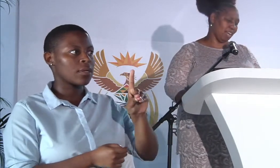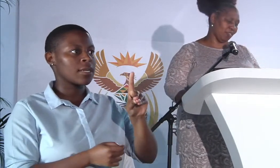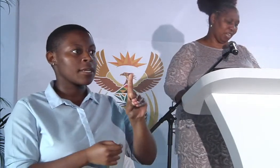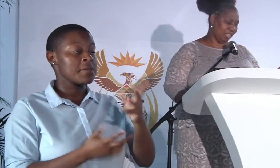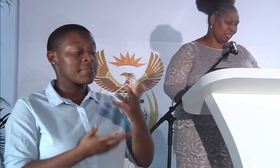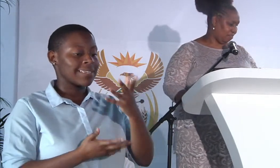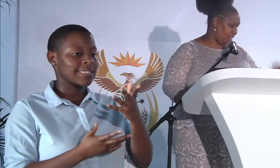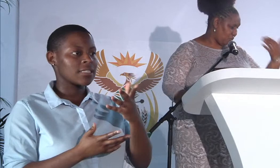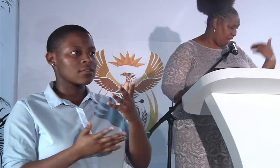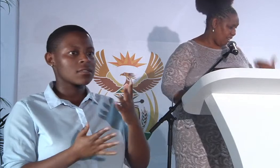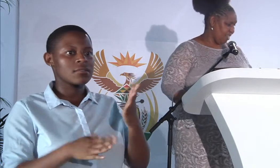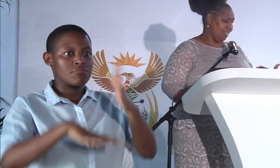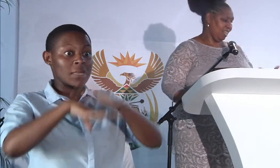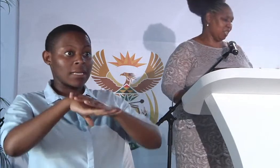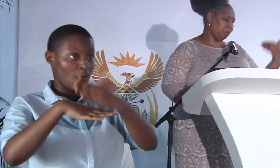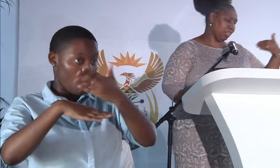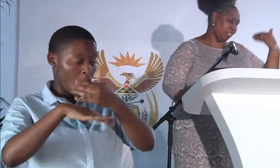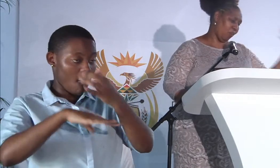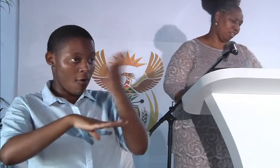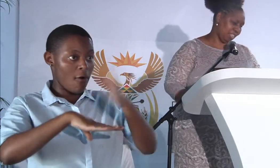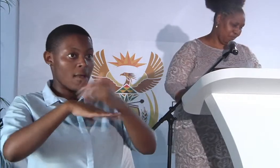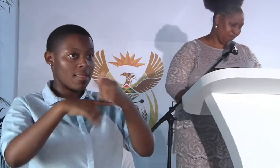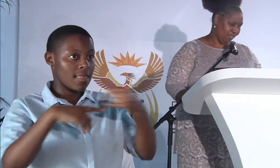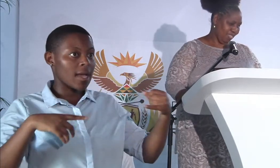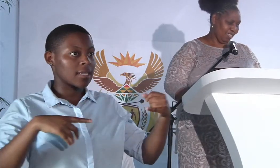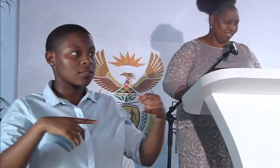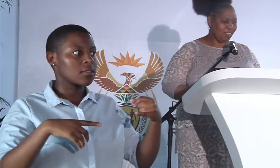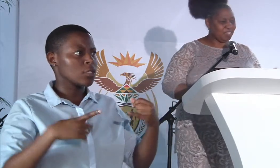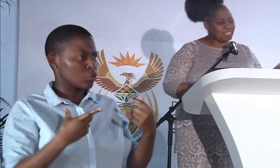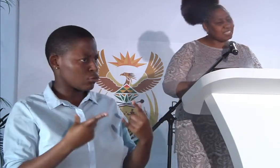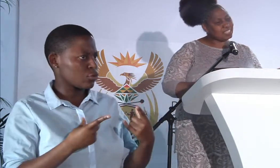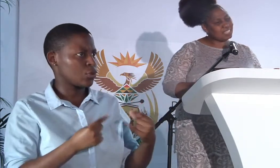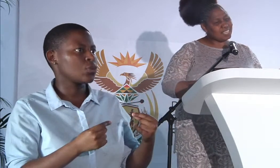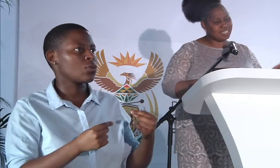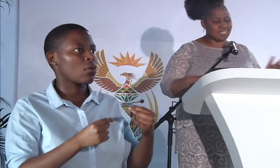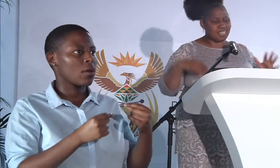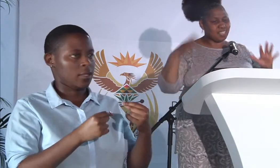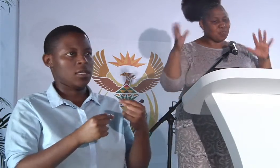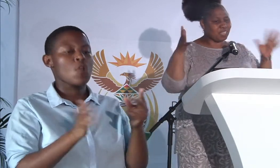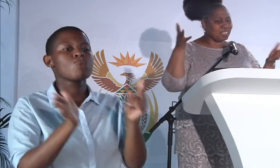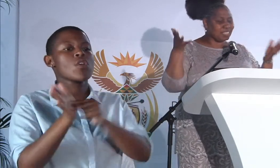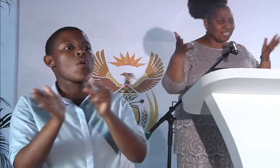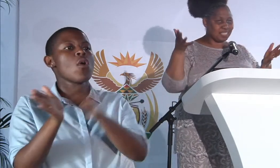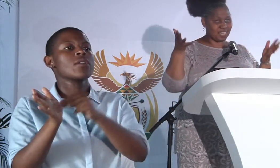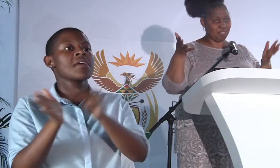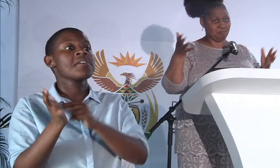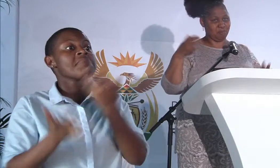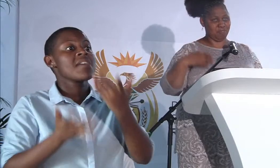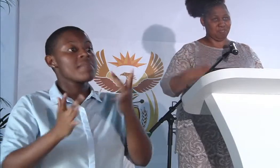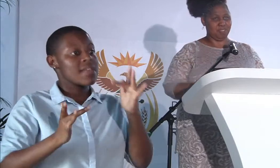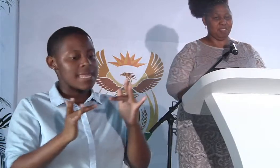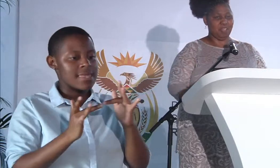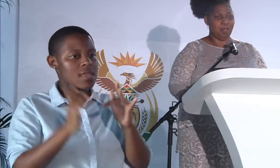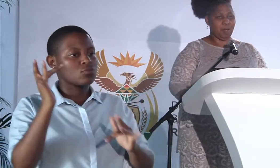they are connecting visual, let's pre-record them. You know, just in case the network is